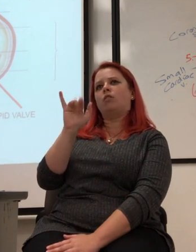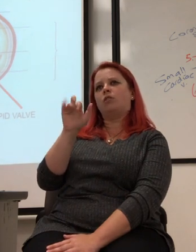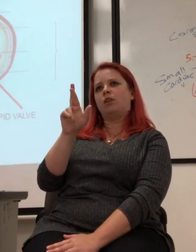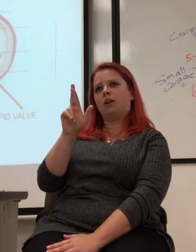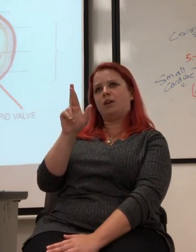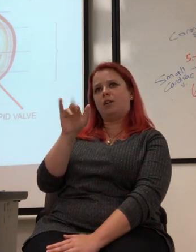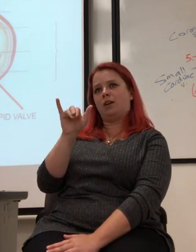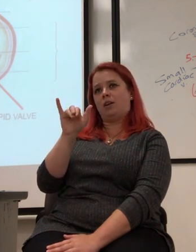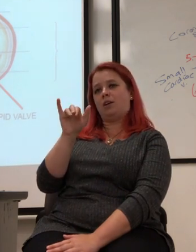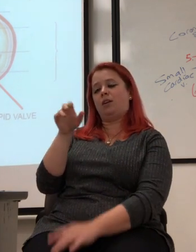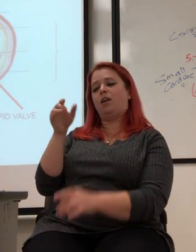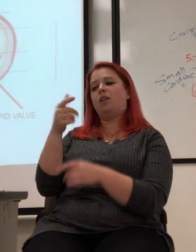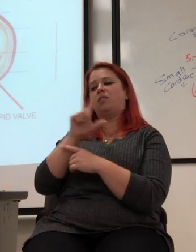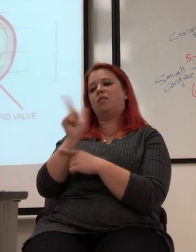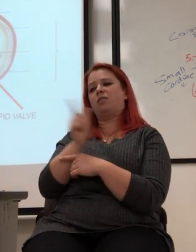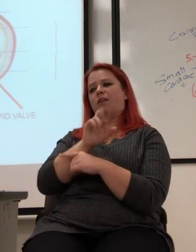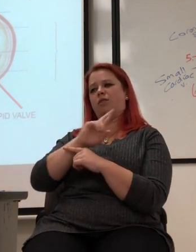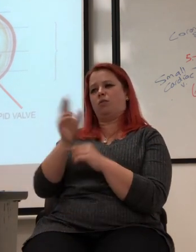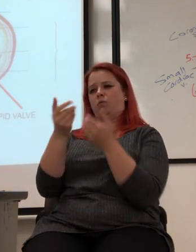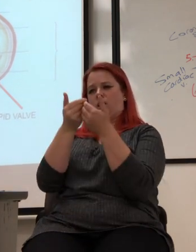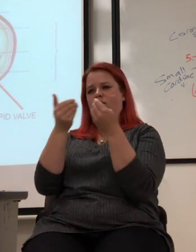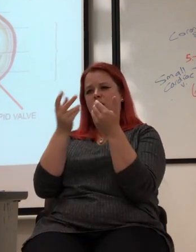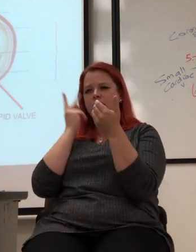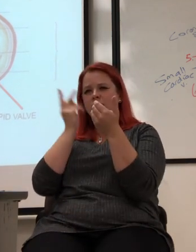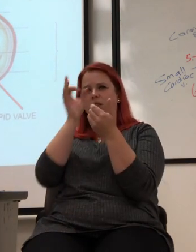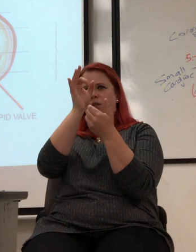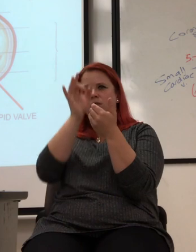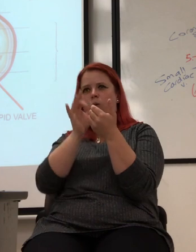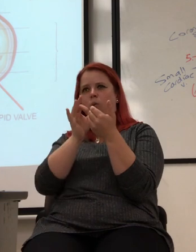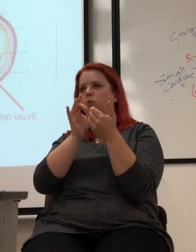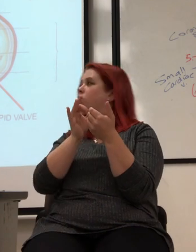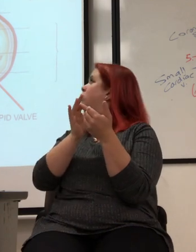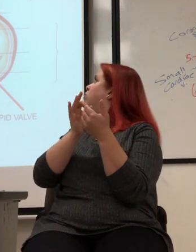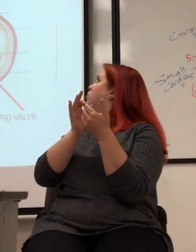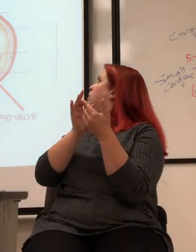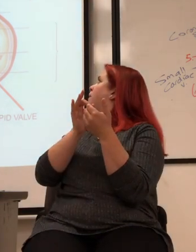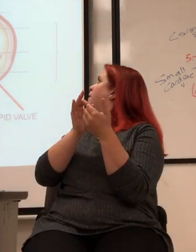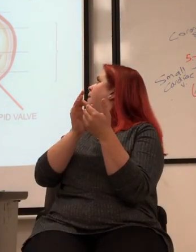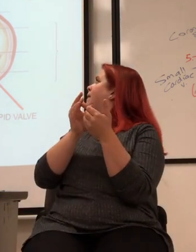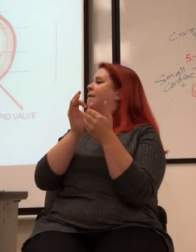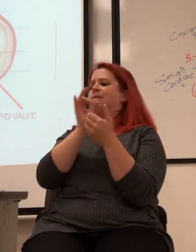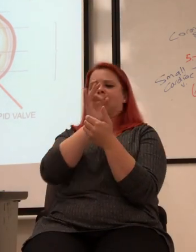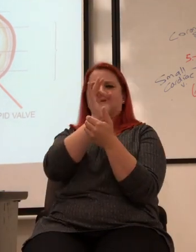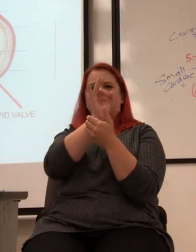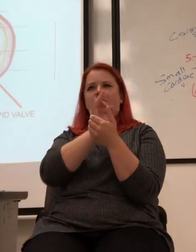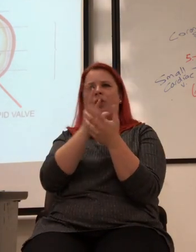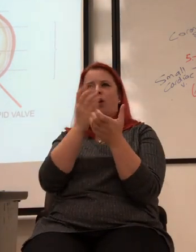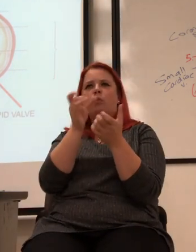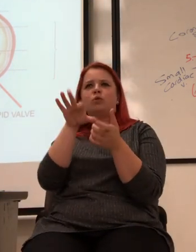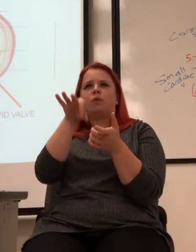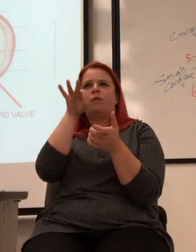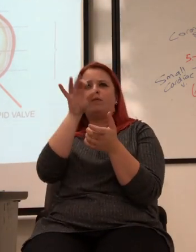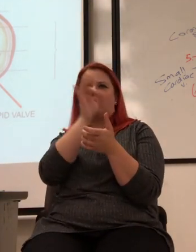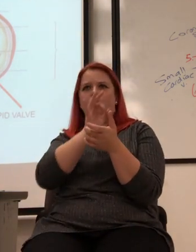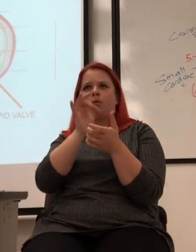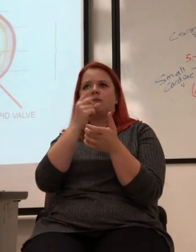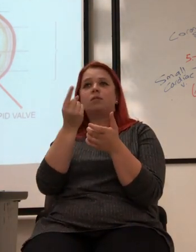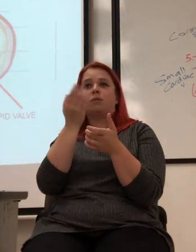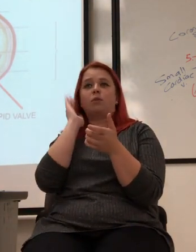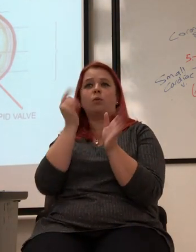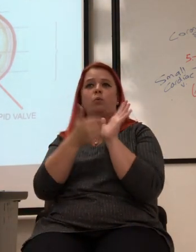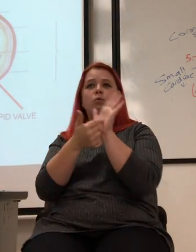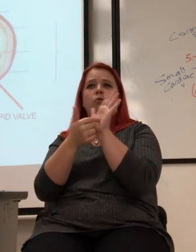the one on the left, and then the one on the right. See these little holes there? I want you to look for those holes. That's something I'll have you point out